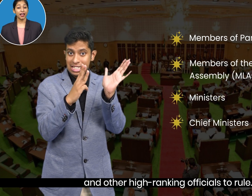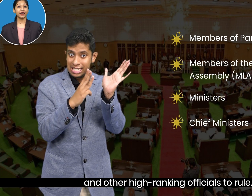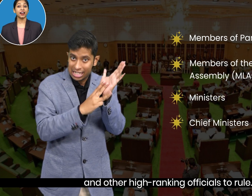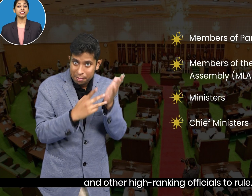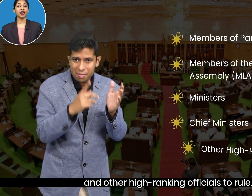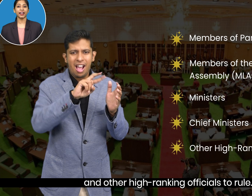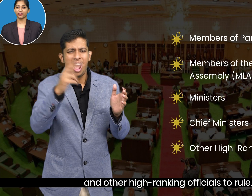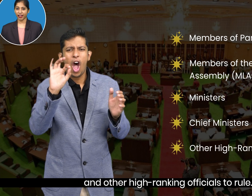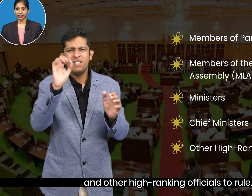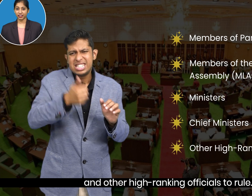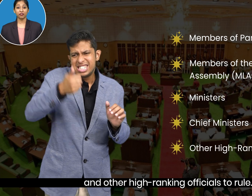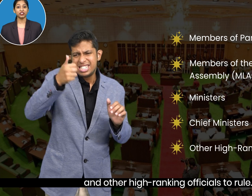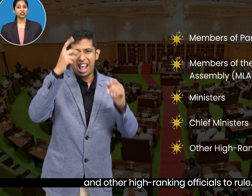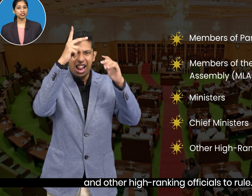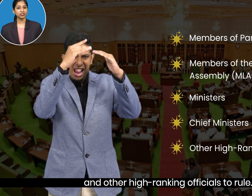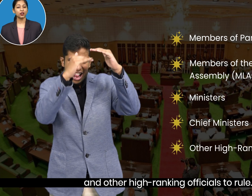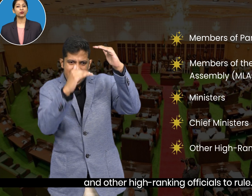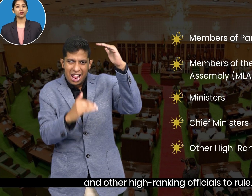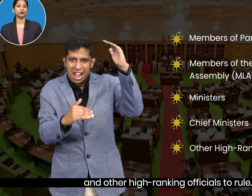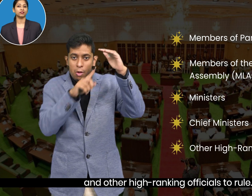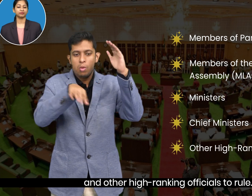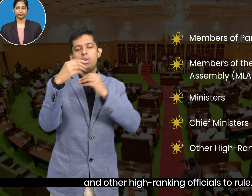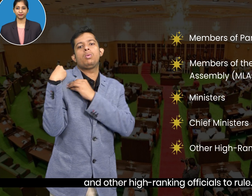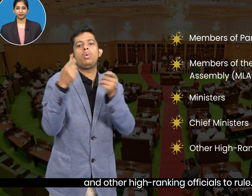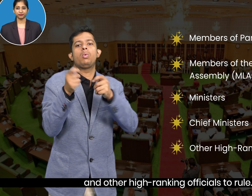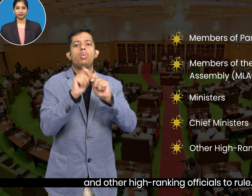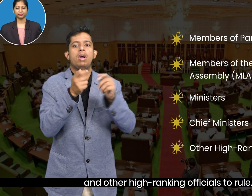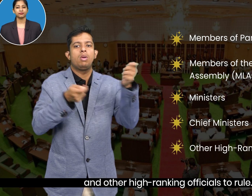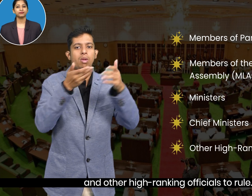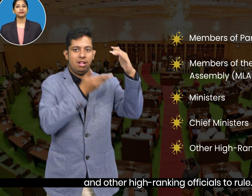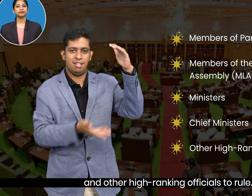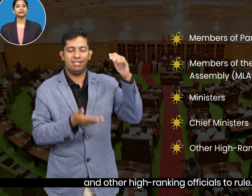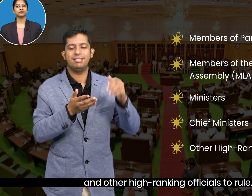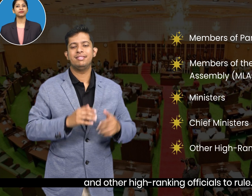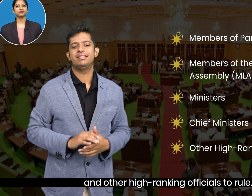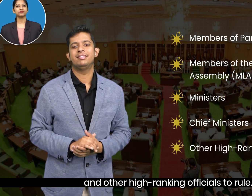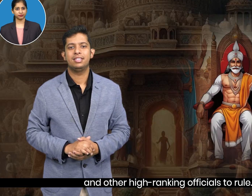ministers and other high-ranking officials to rule.